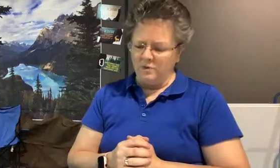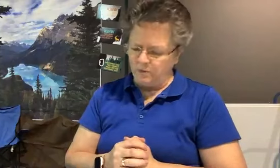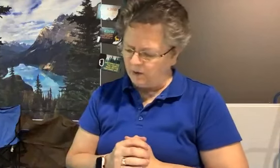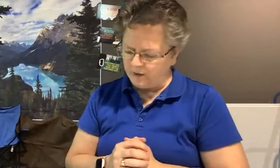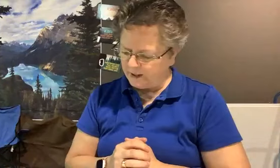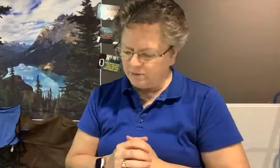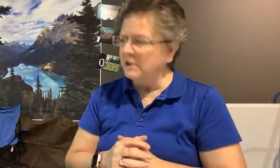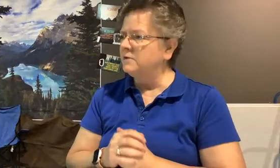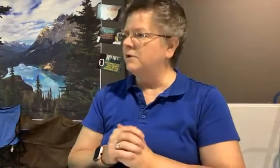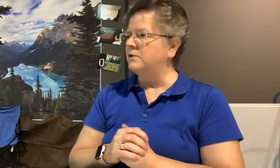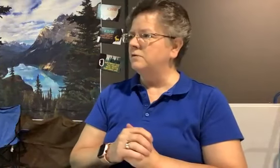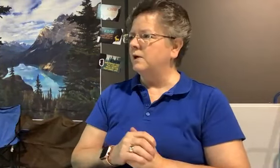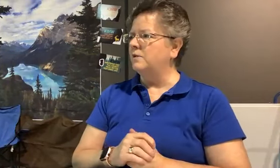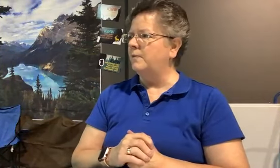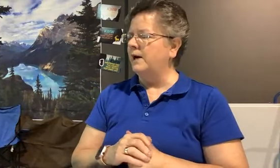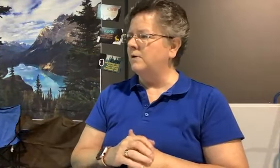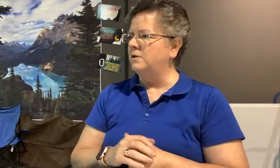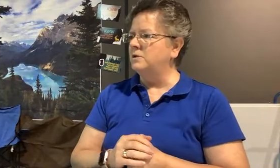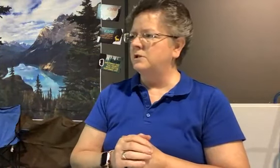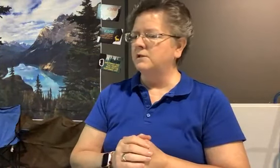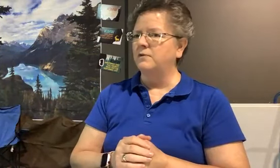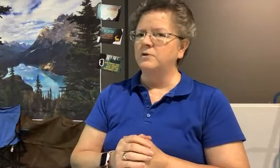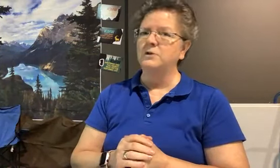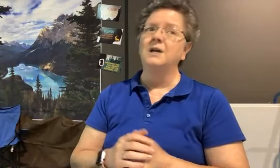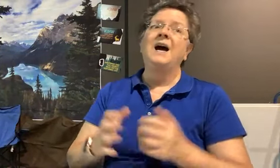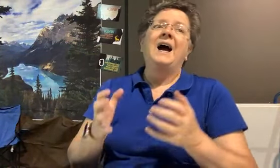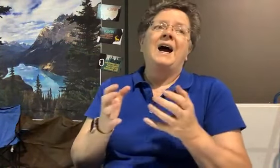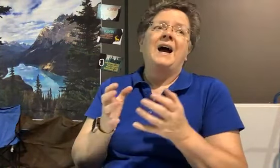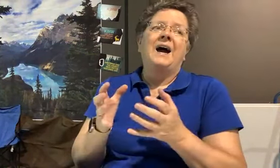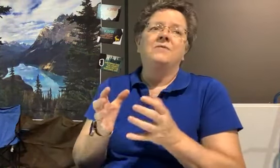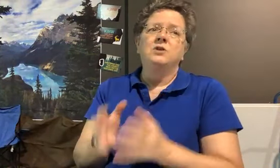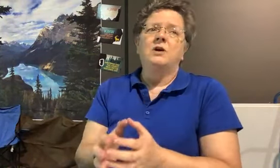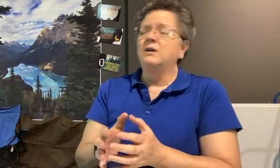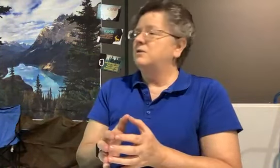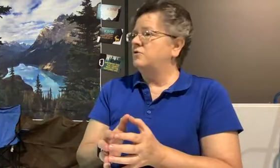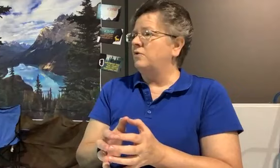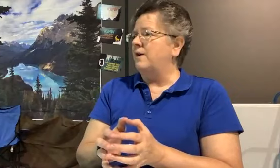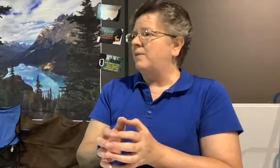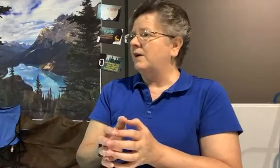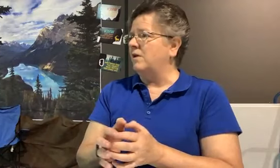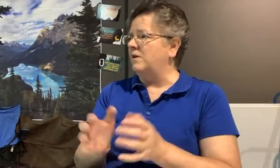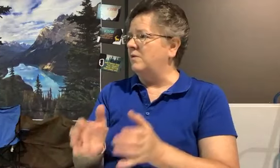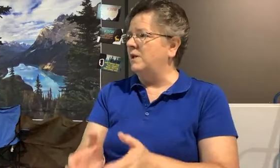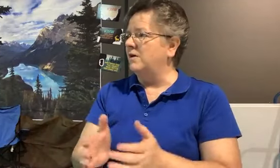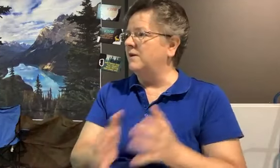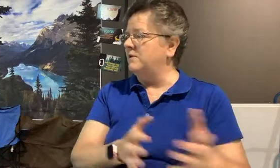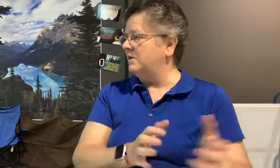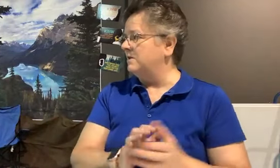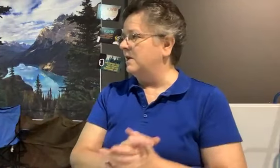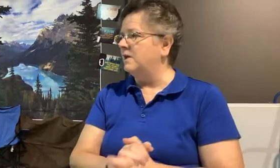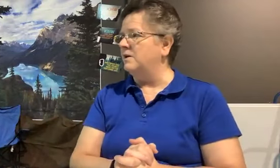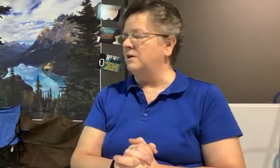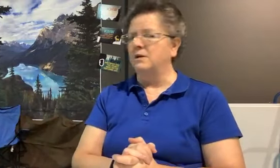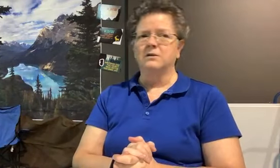We only got through 6 verses. We got through background in just 6 verses. I'm sorry I couldn't shorten that background any without giving you things that I thought you needed to